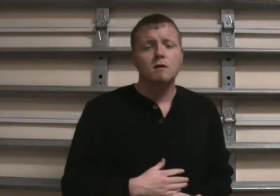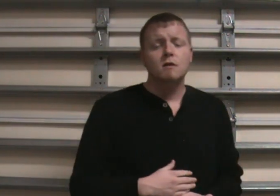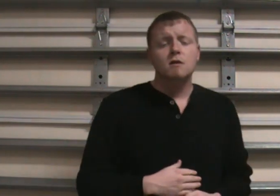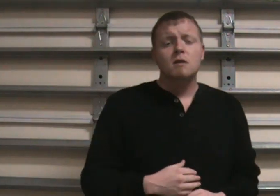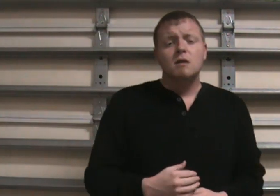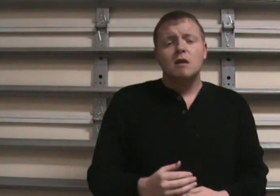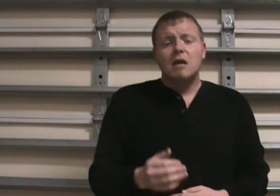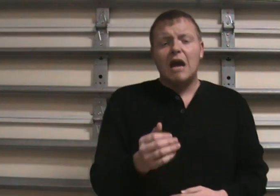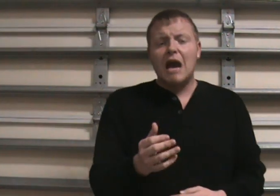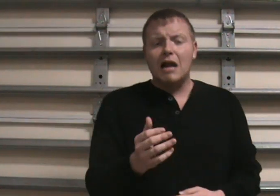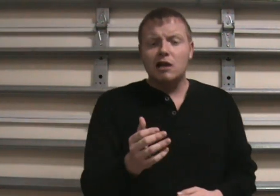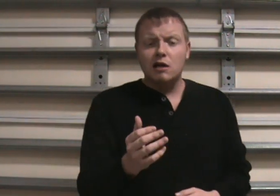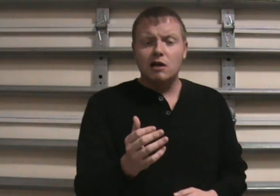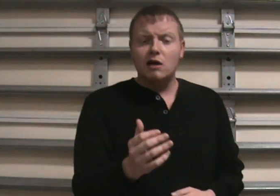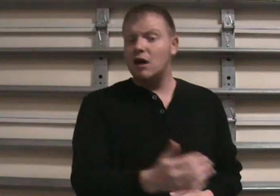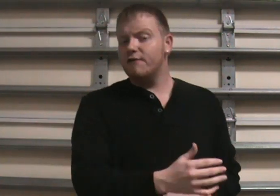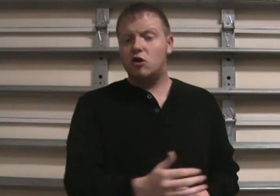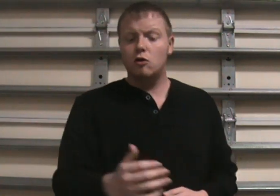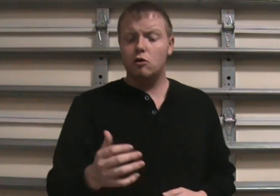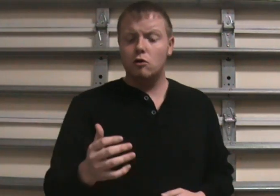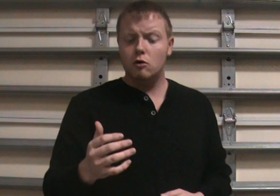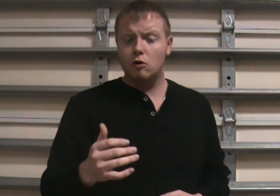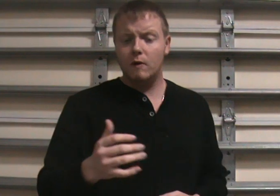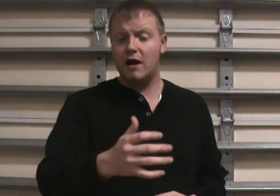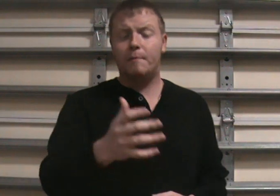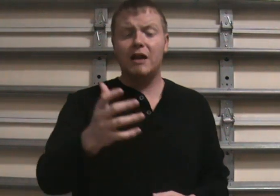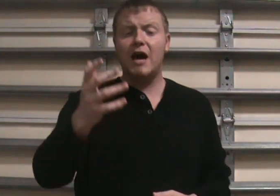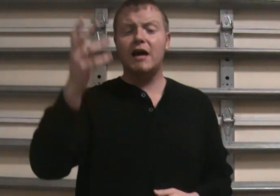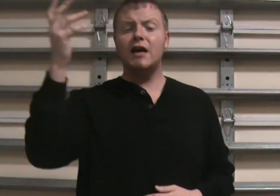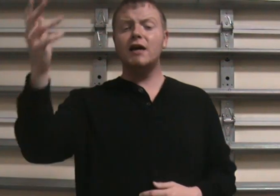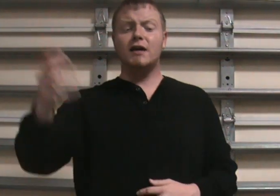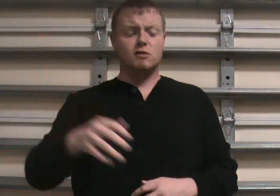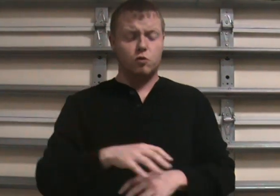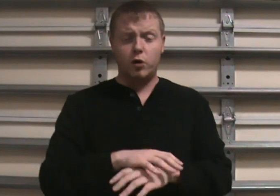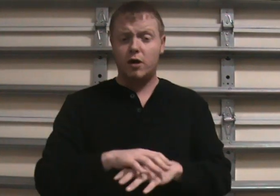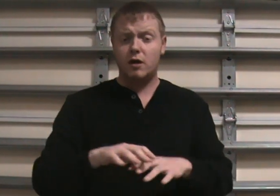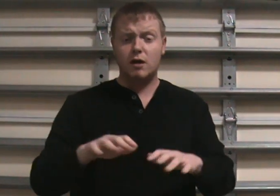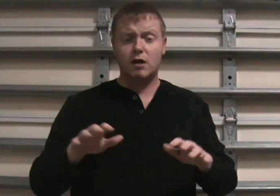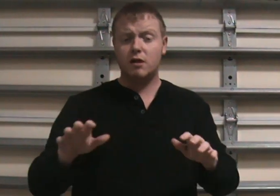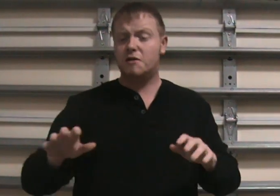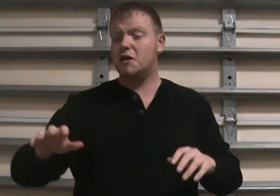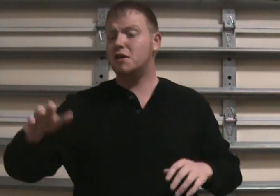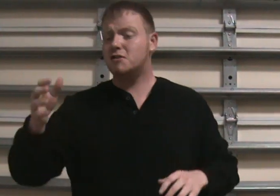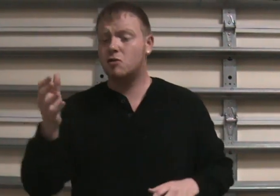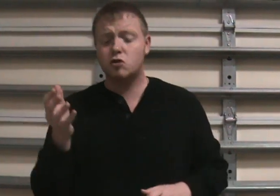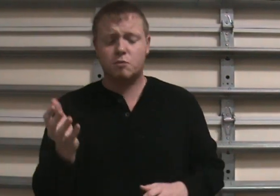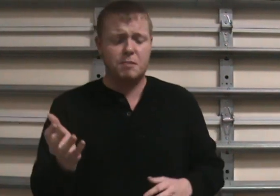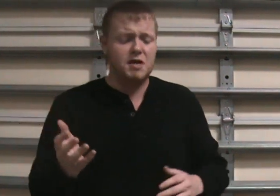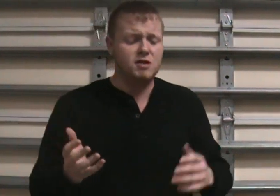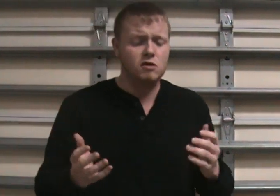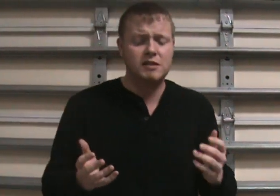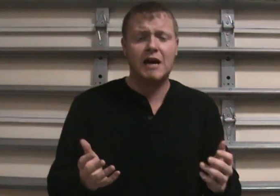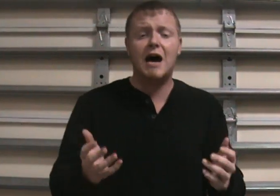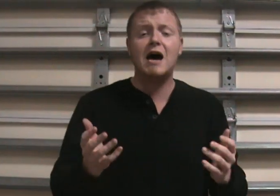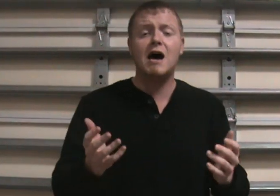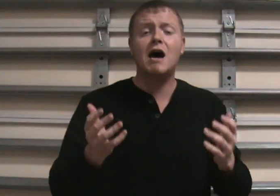I love you in a place where there's no space or time.